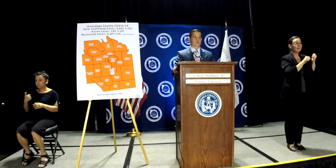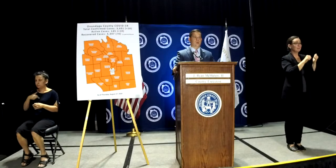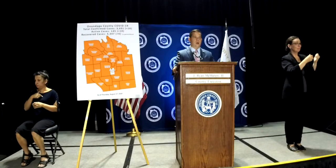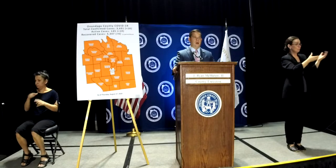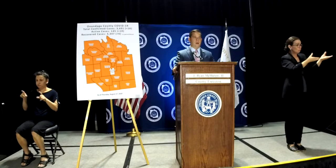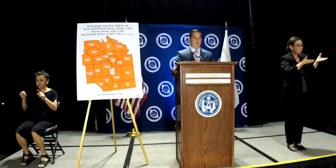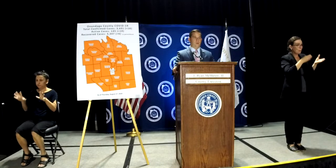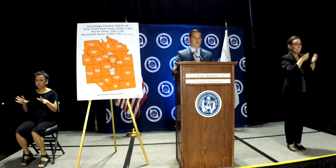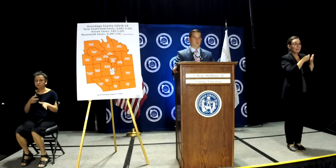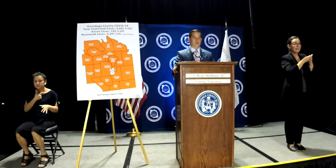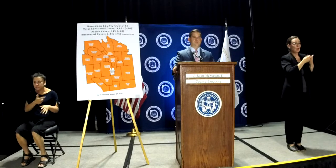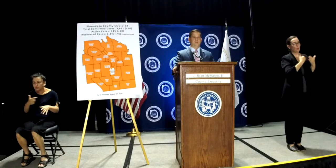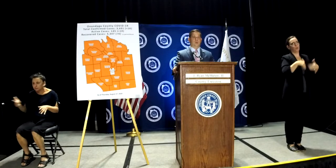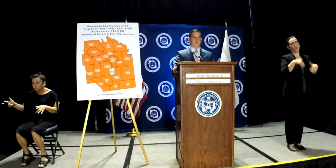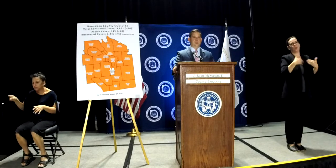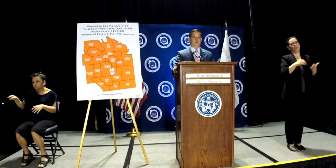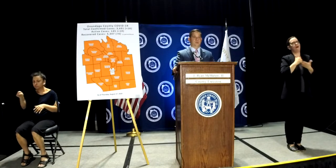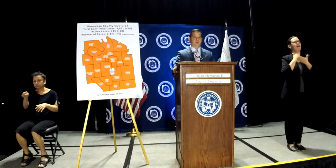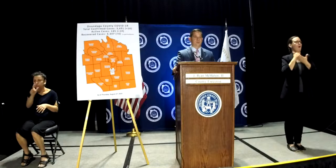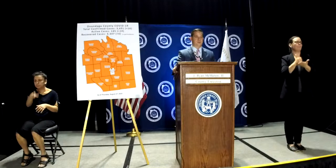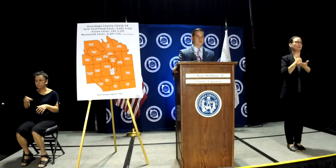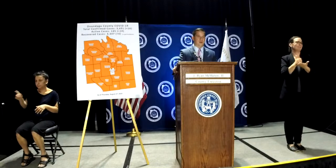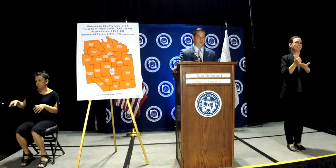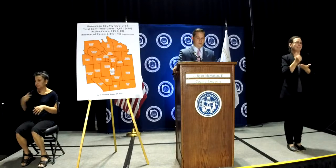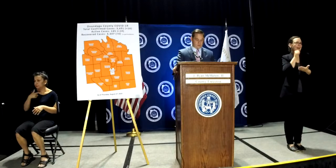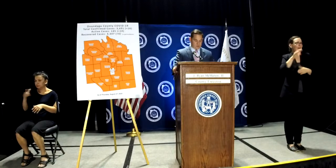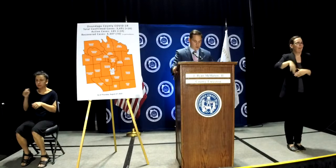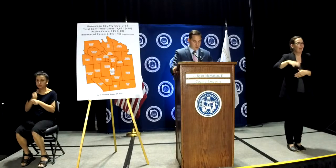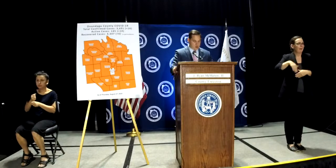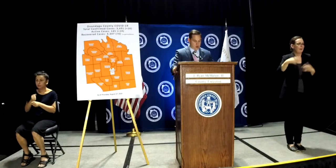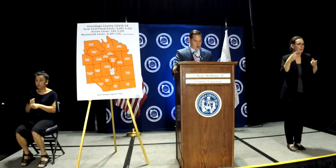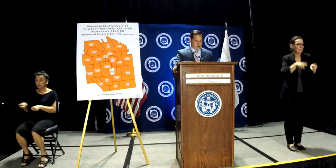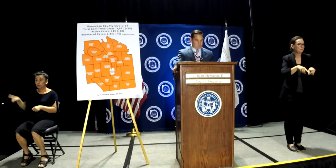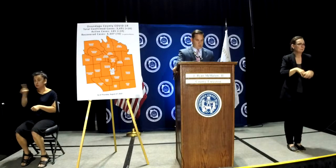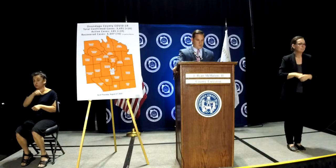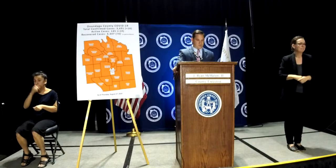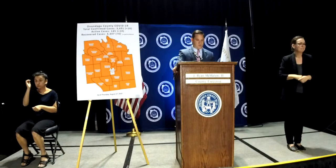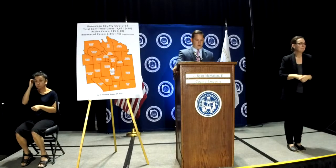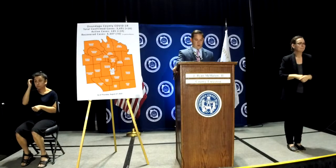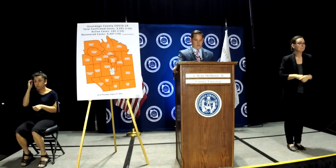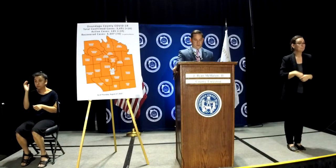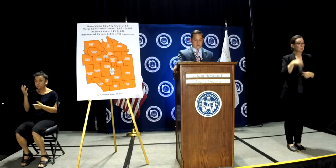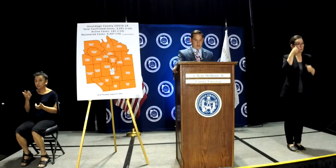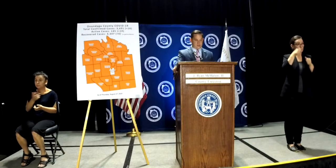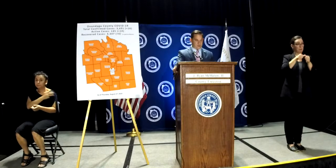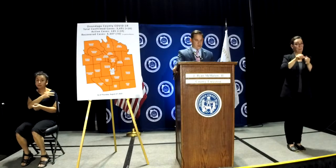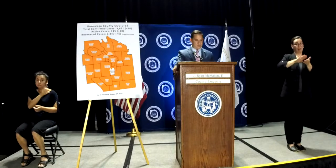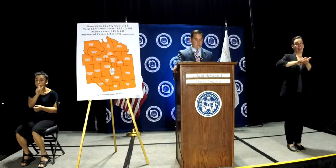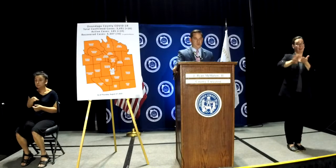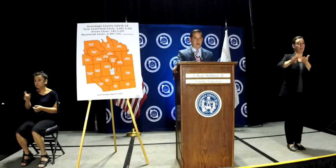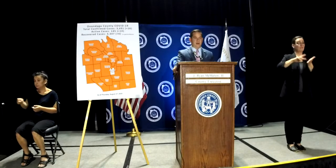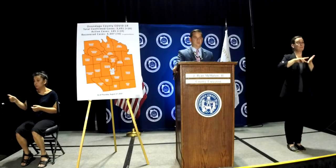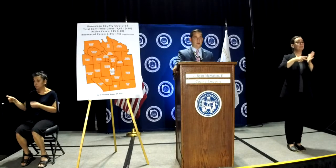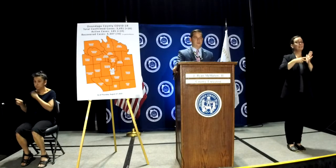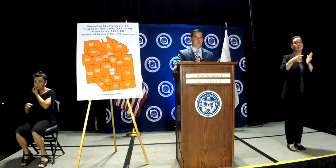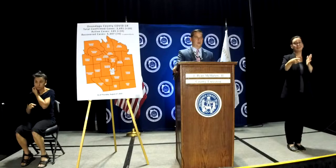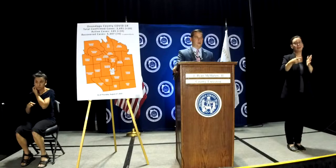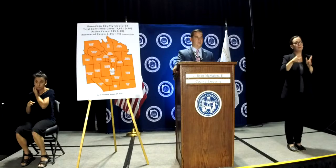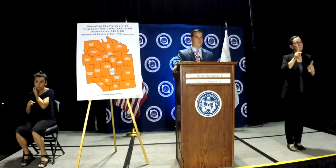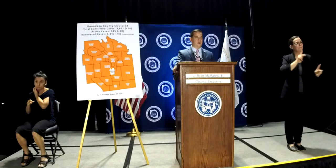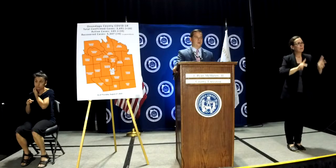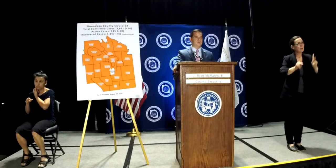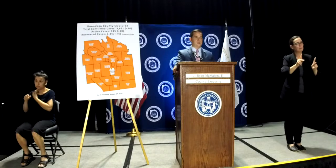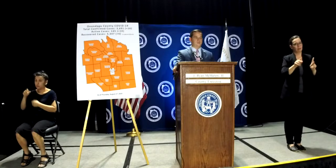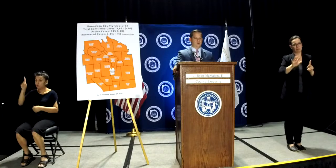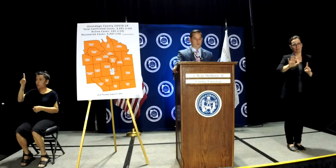hours, which is people. These are people. These are families. If the federal government decides they're going to get a stimulus package passed, I